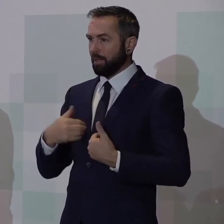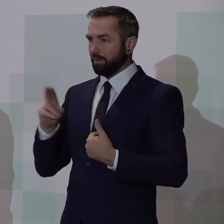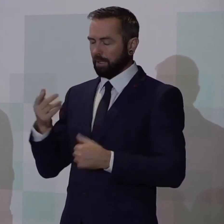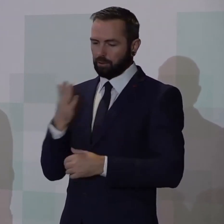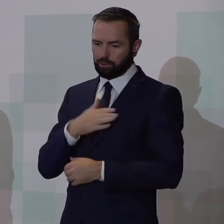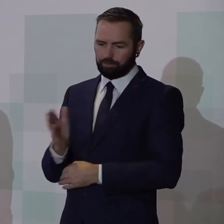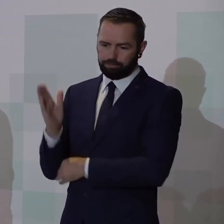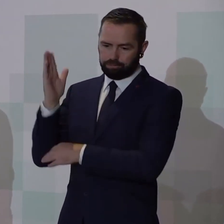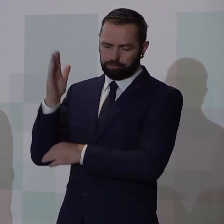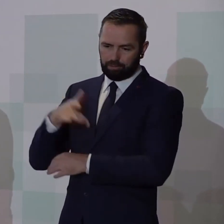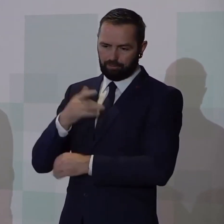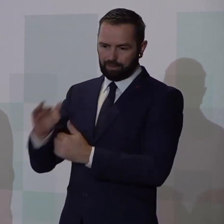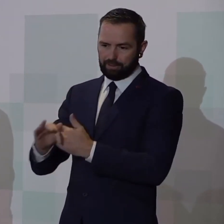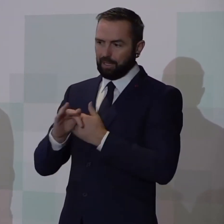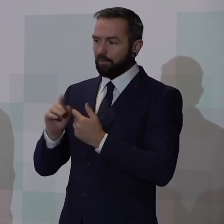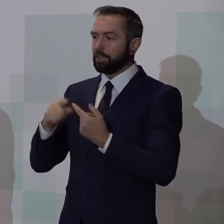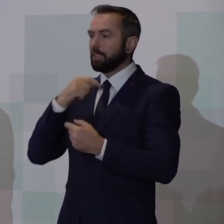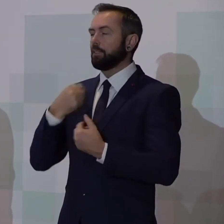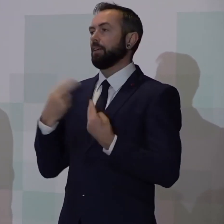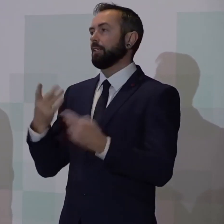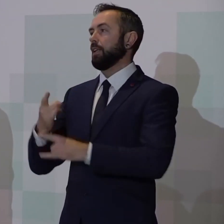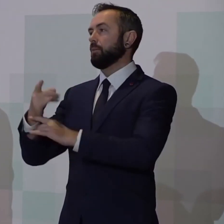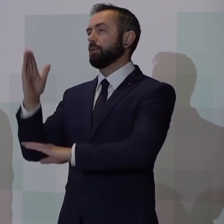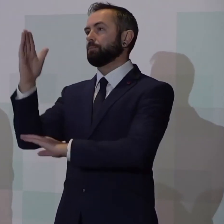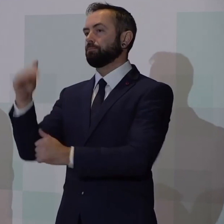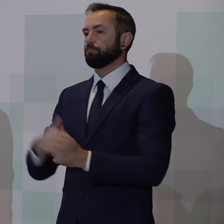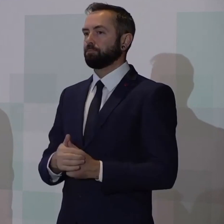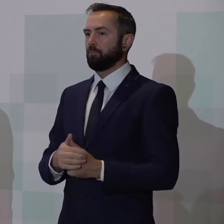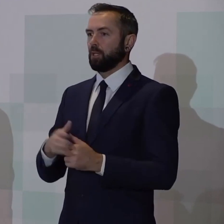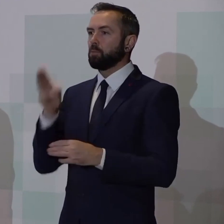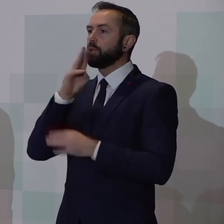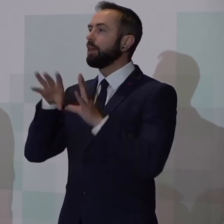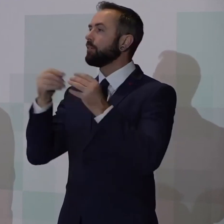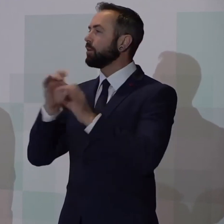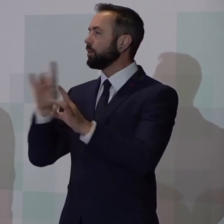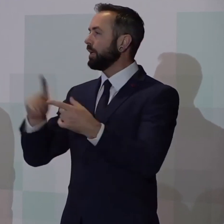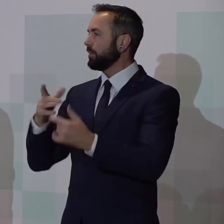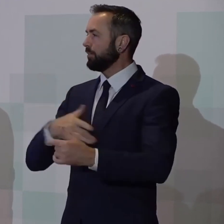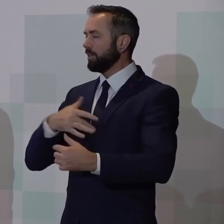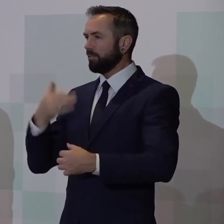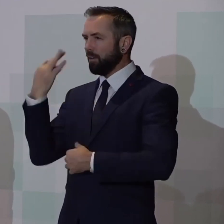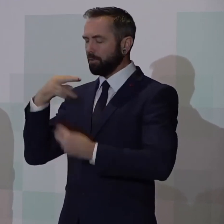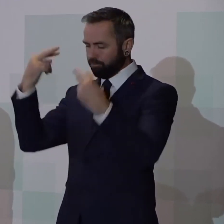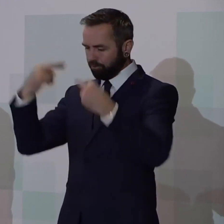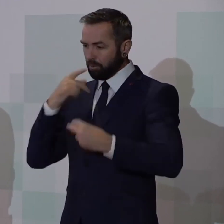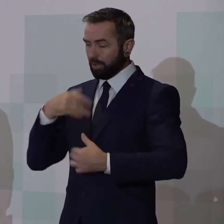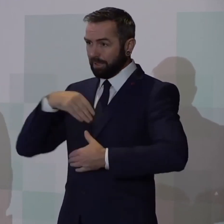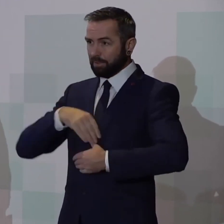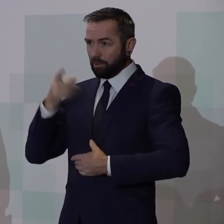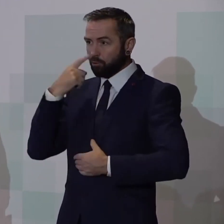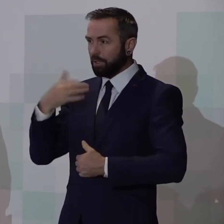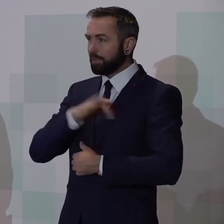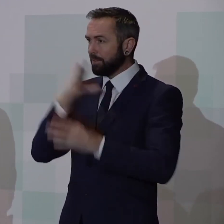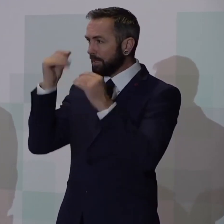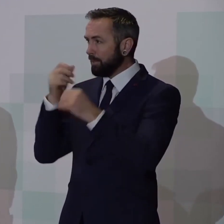up in a safe space and just say, I need help, playing the game that everything is okay and fine on the outside, but on the inside you're crying yourself to sleep